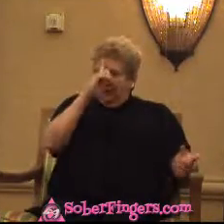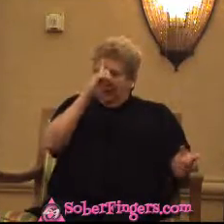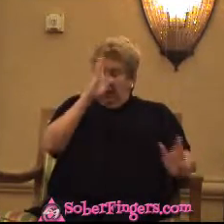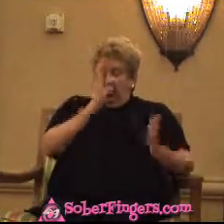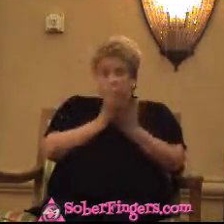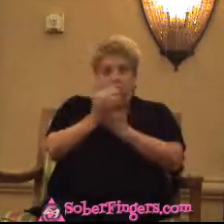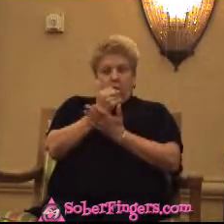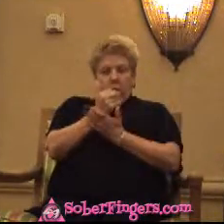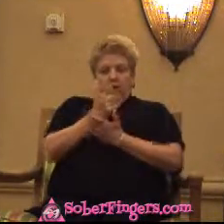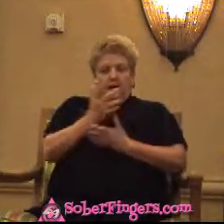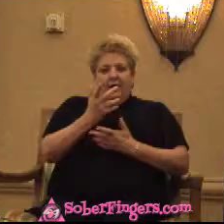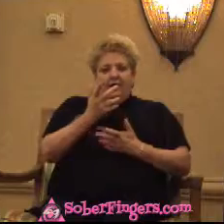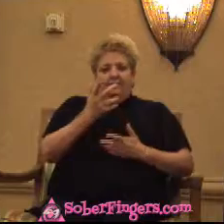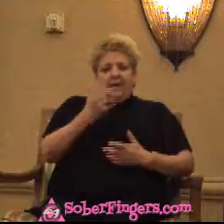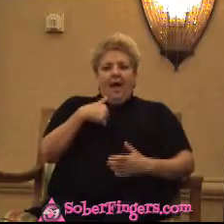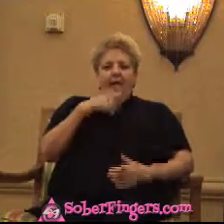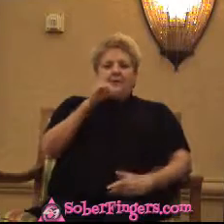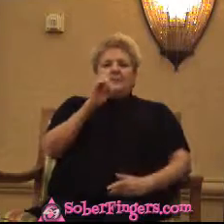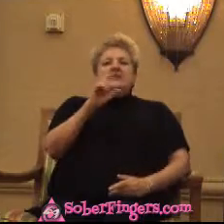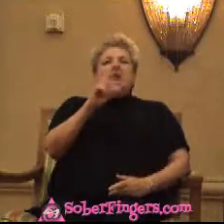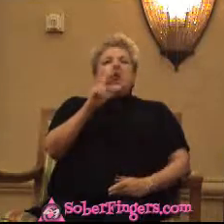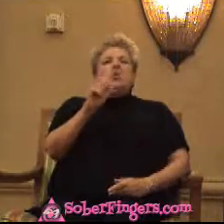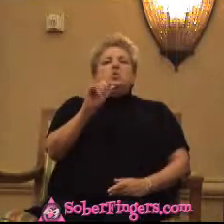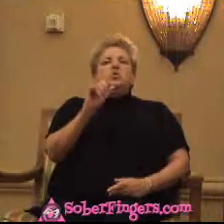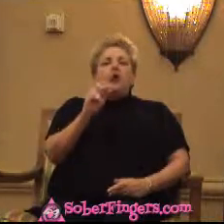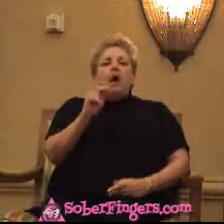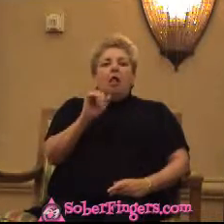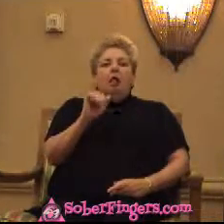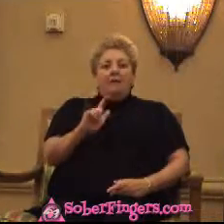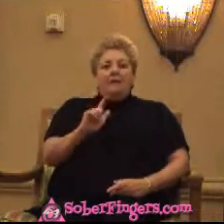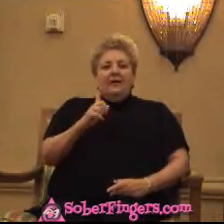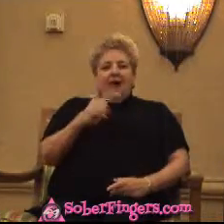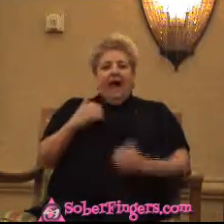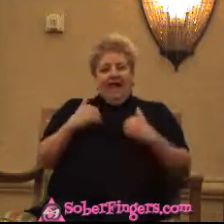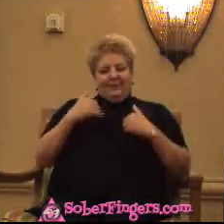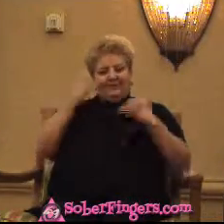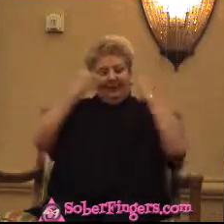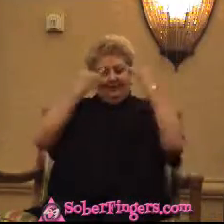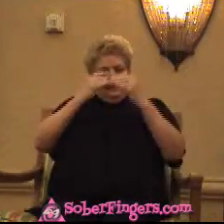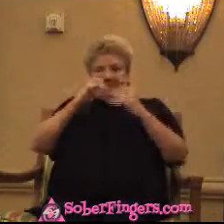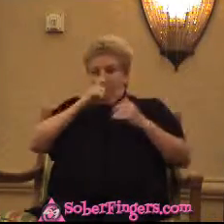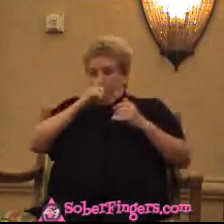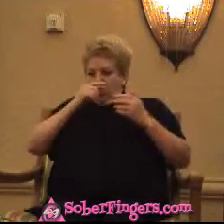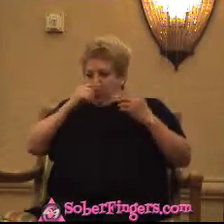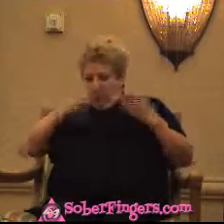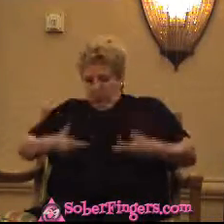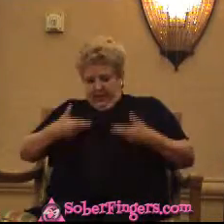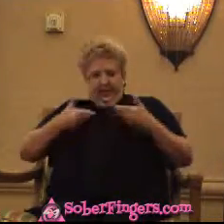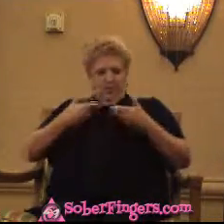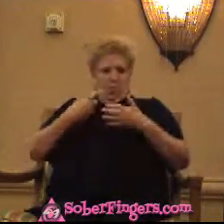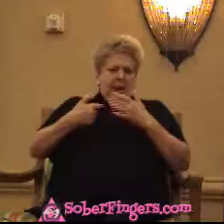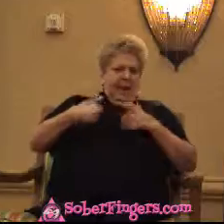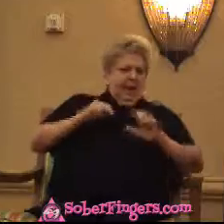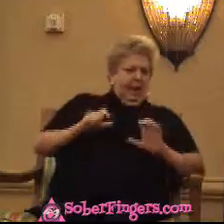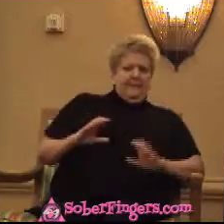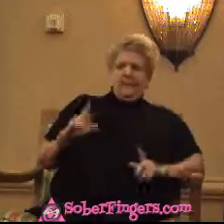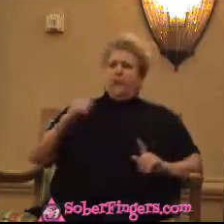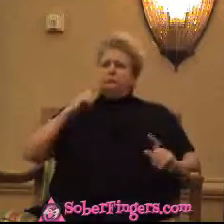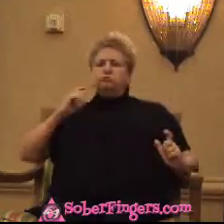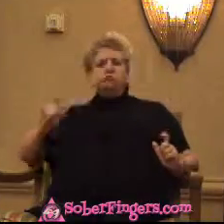book a lot. I mean, I'm delusional. I got these ideas of who I am or what I am, and it's all bull, you know. So I go to